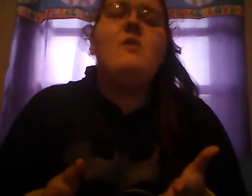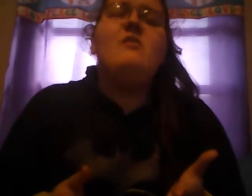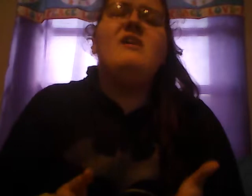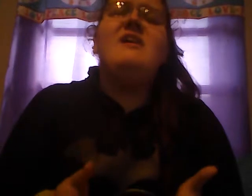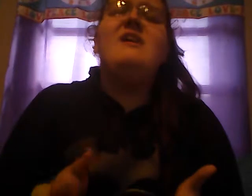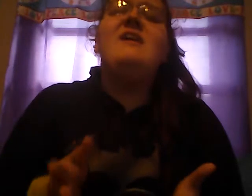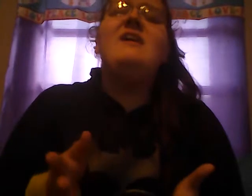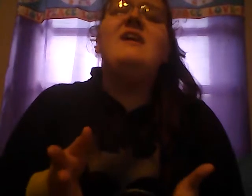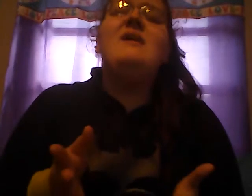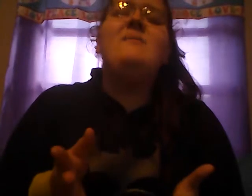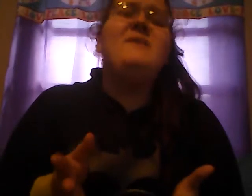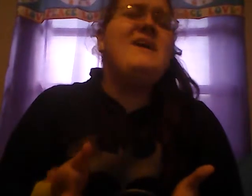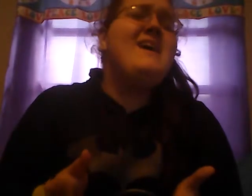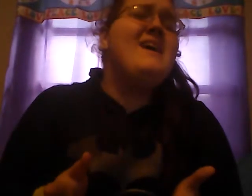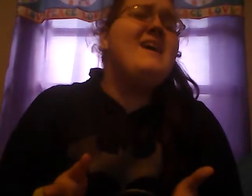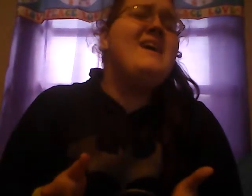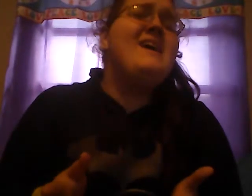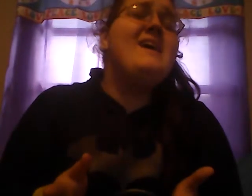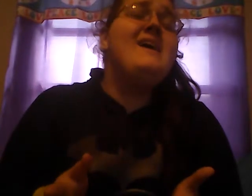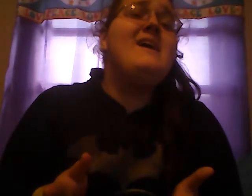marry me?